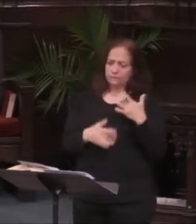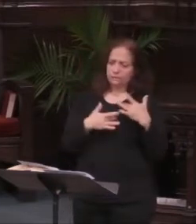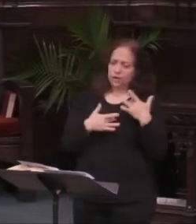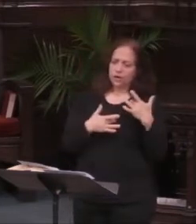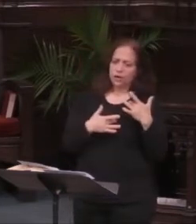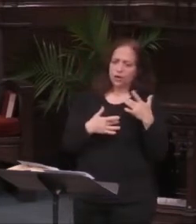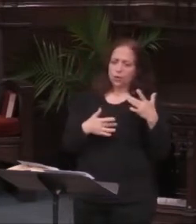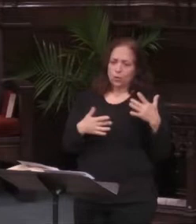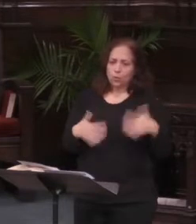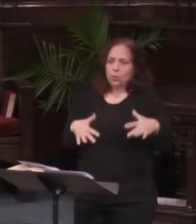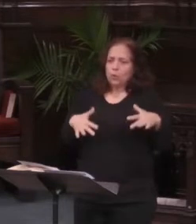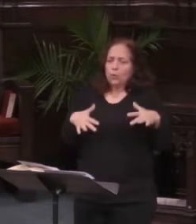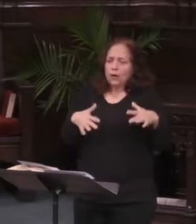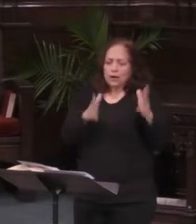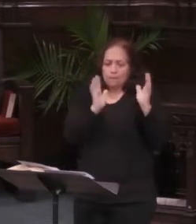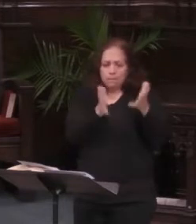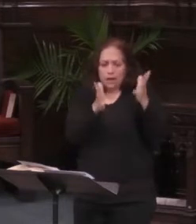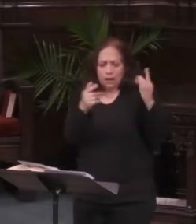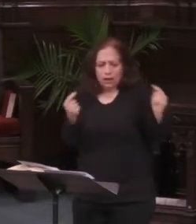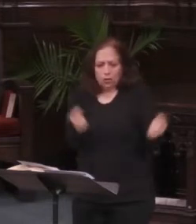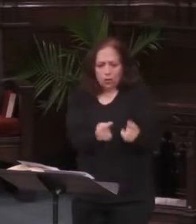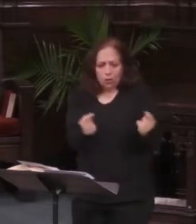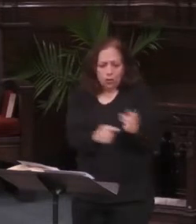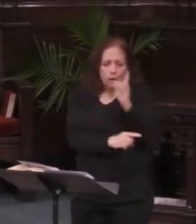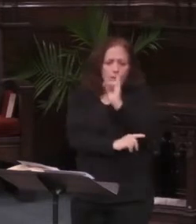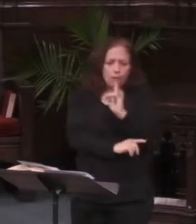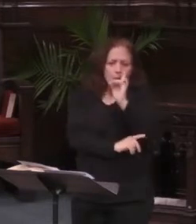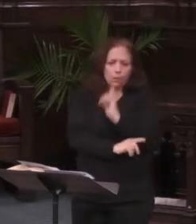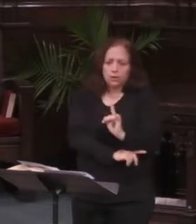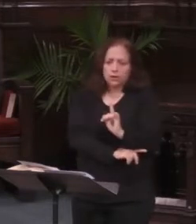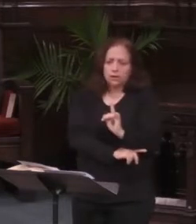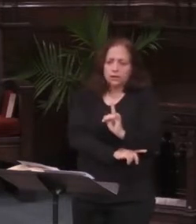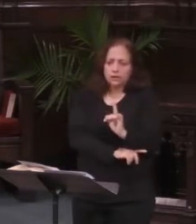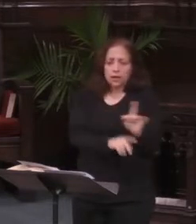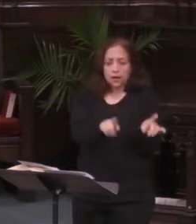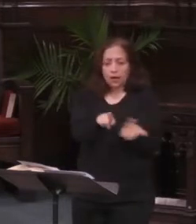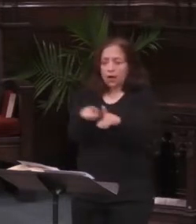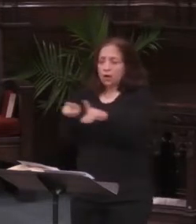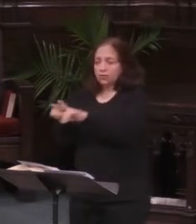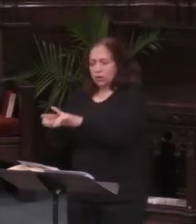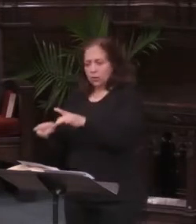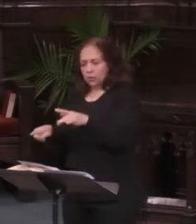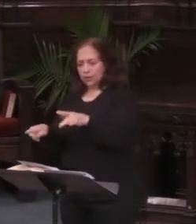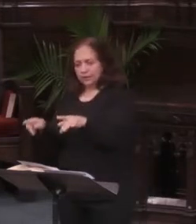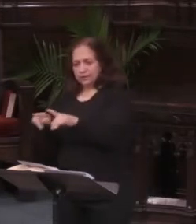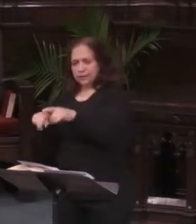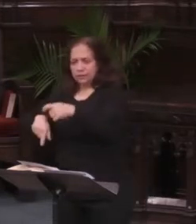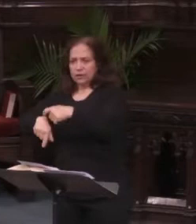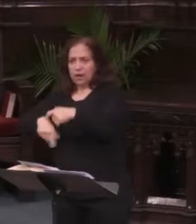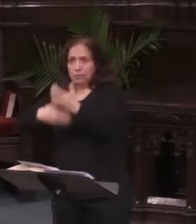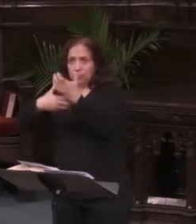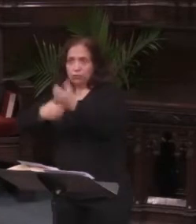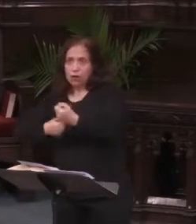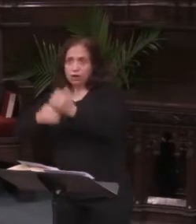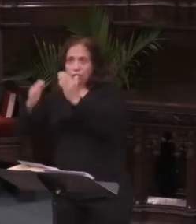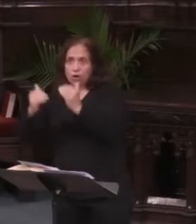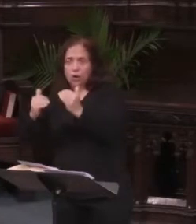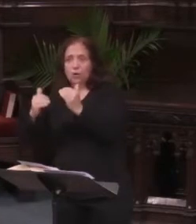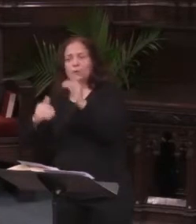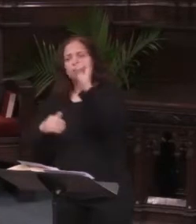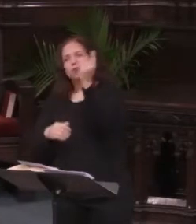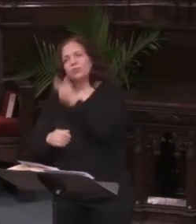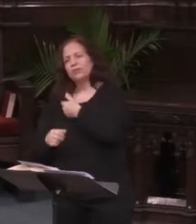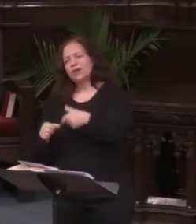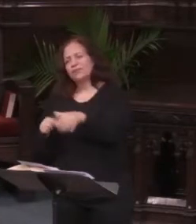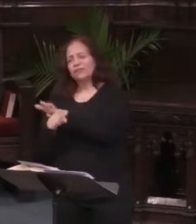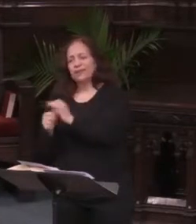and abandoned and hurt and lonely, and also place their trust and hope in a